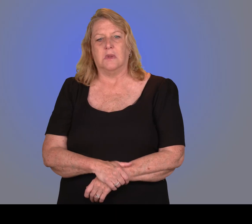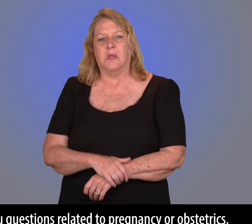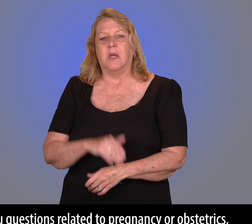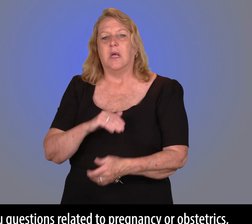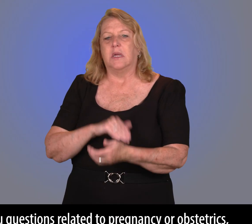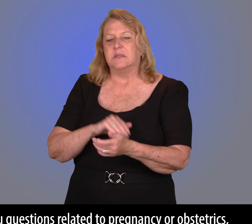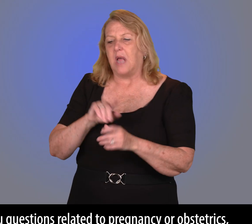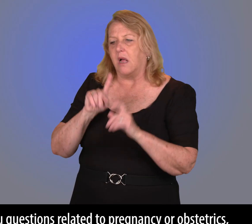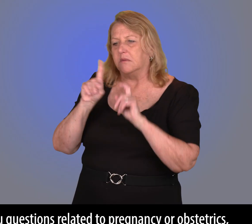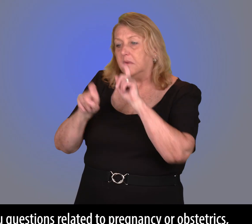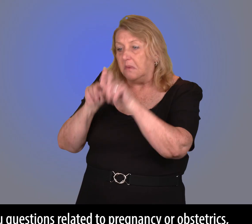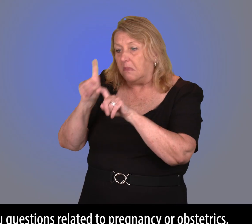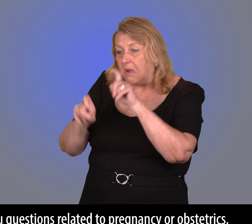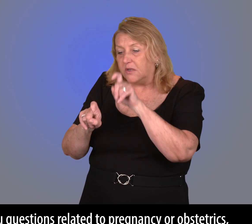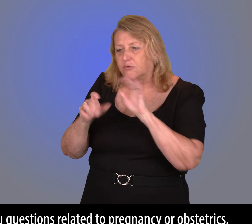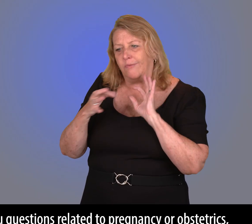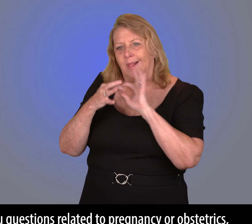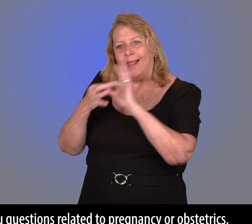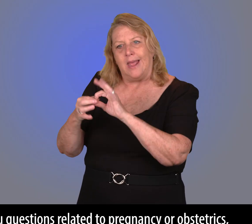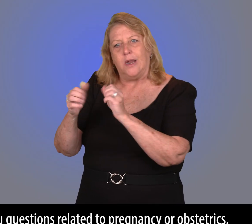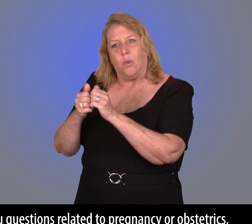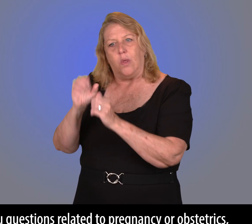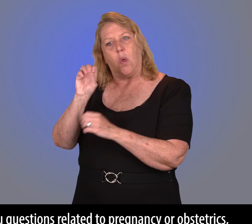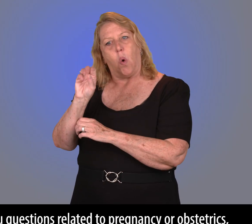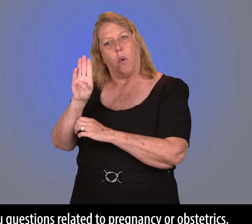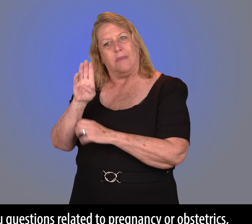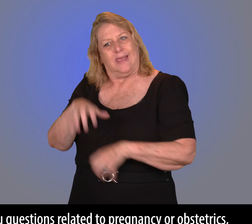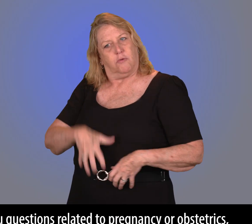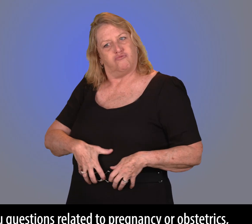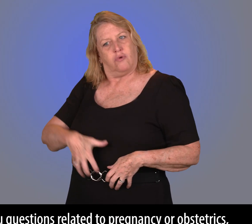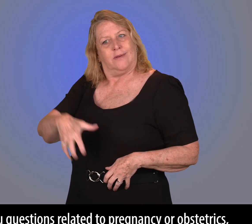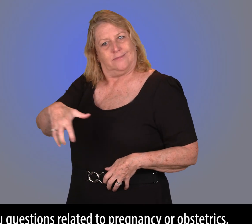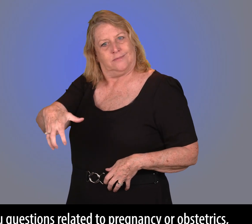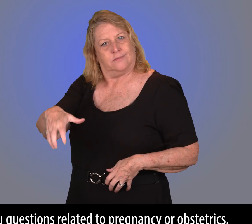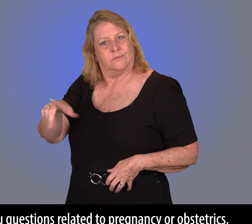When the doctor asks you questions related to pregnancy or obstetrics,